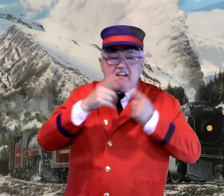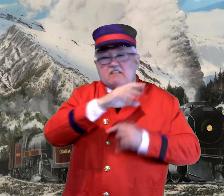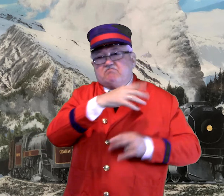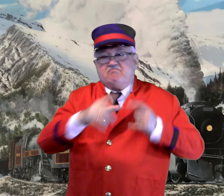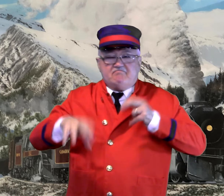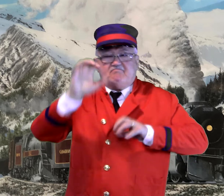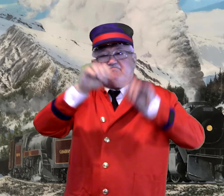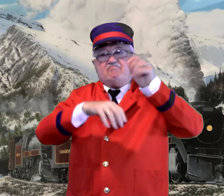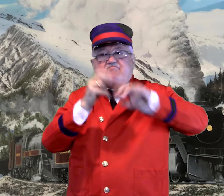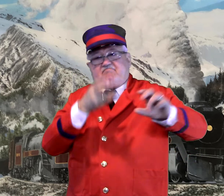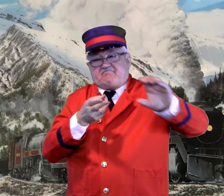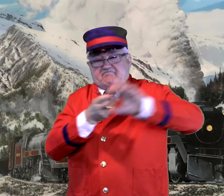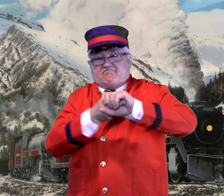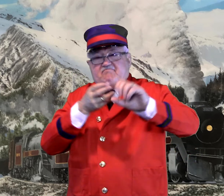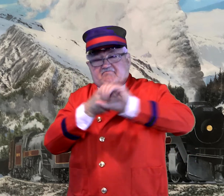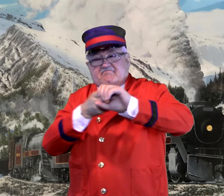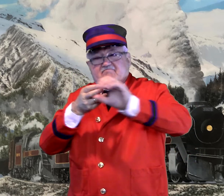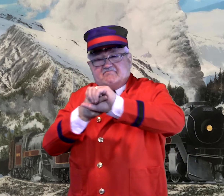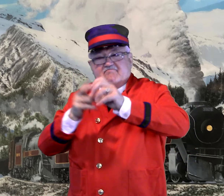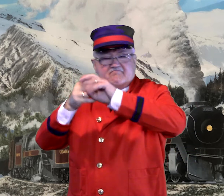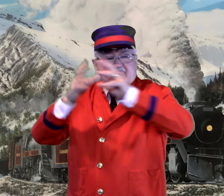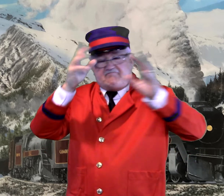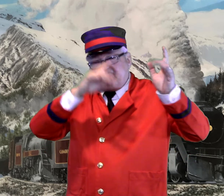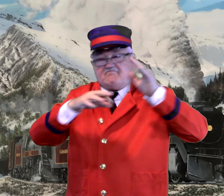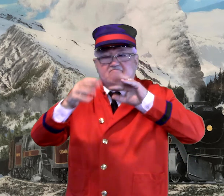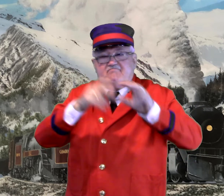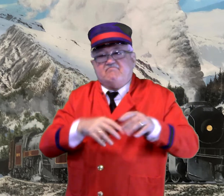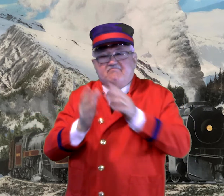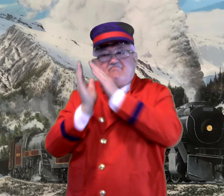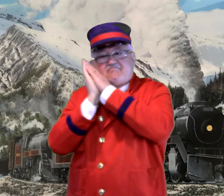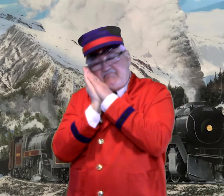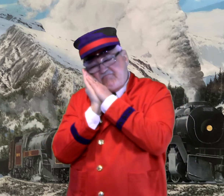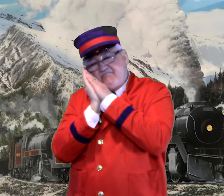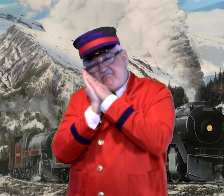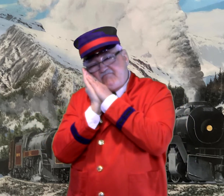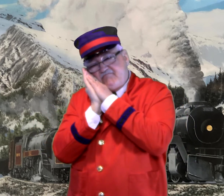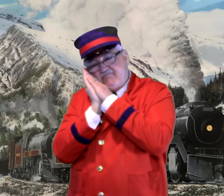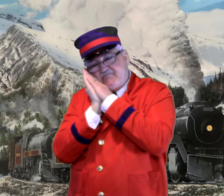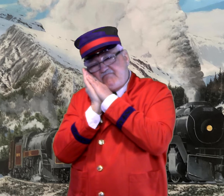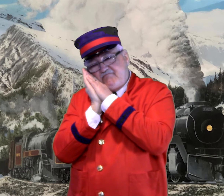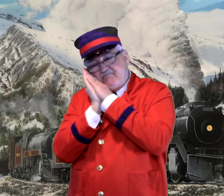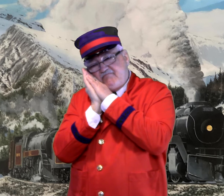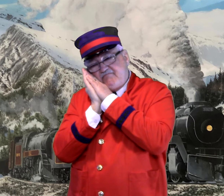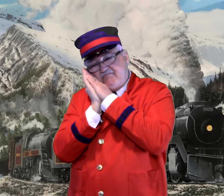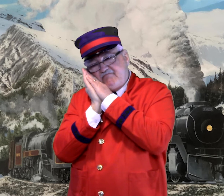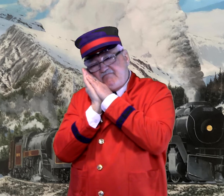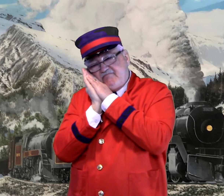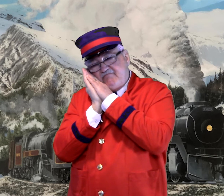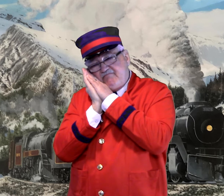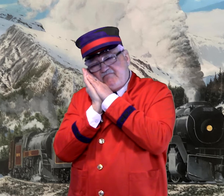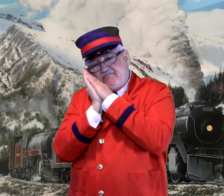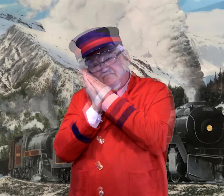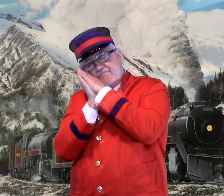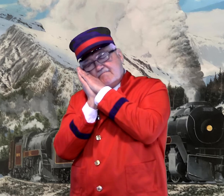the porter laughing and his big white teeth. But the children listened and scampered up and got into their berths for the